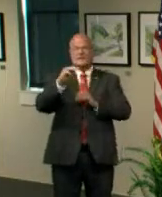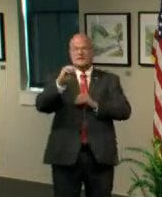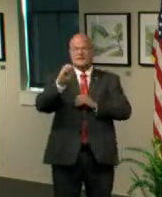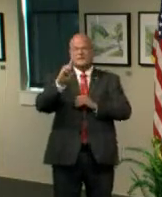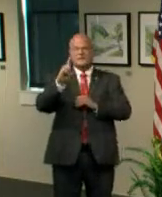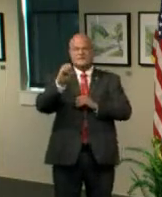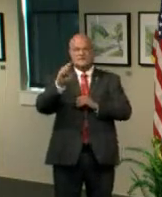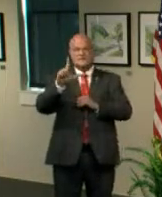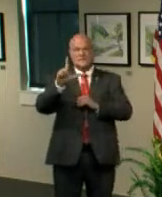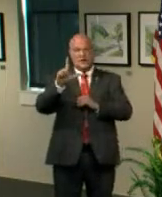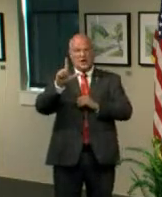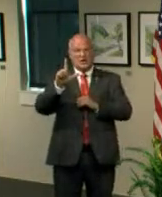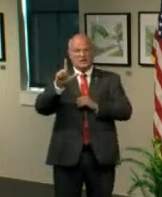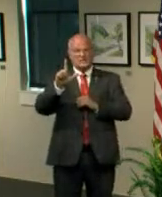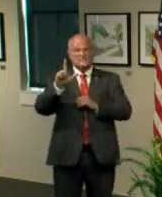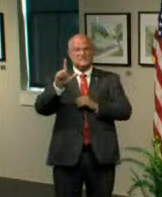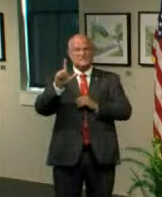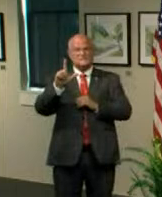do, the